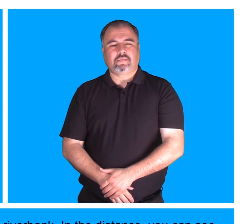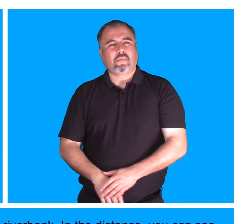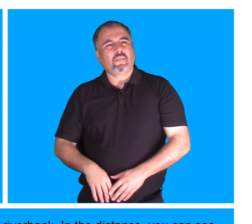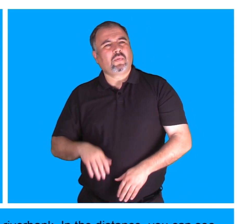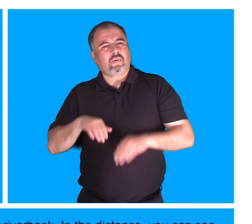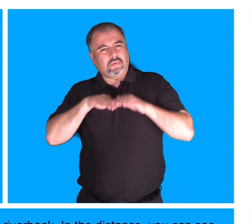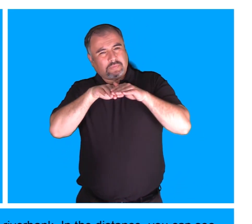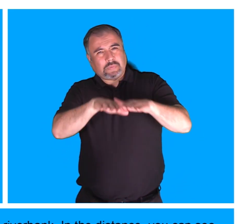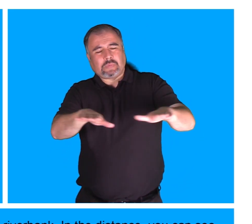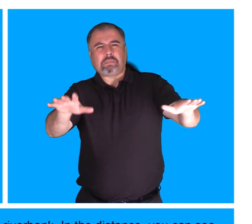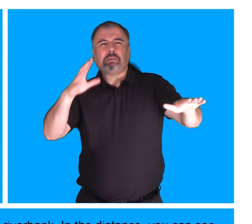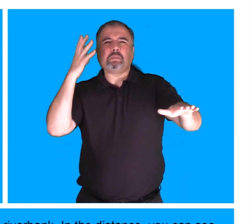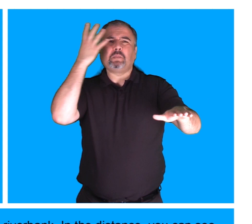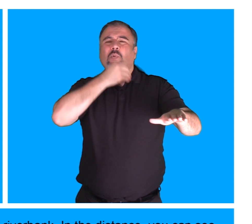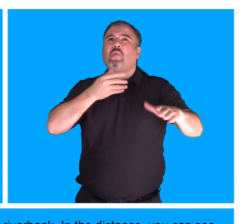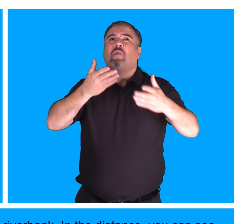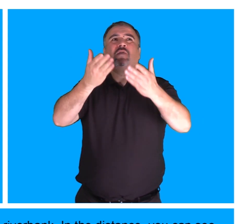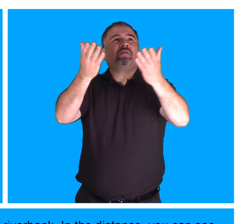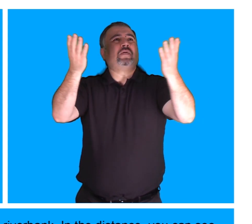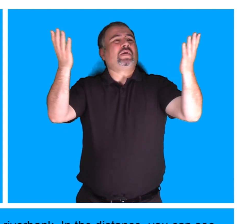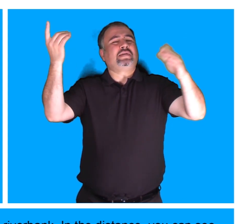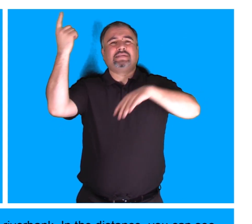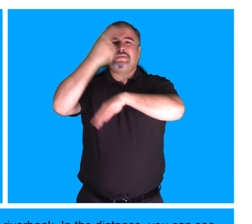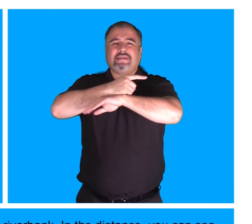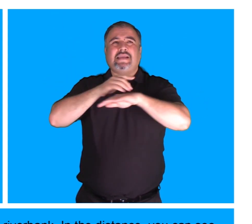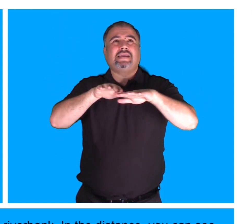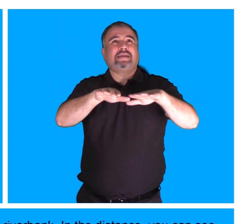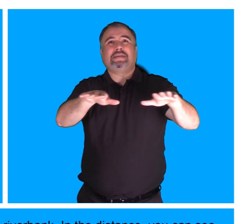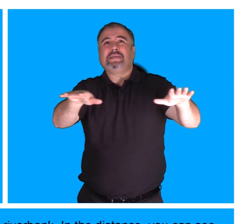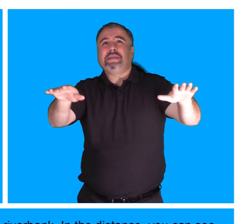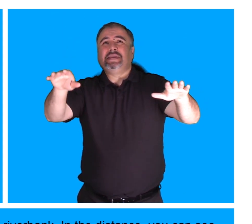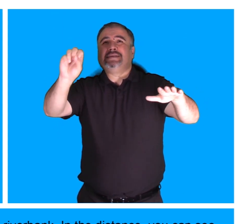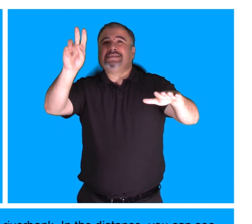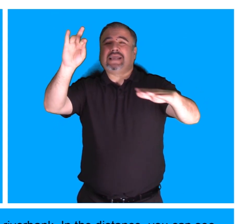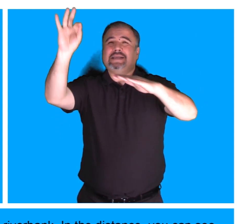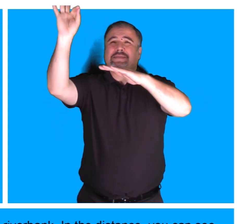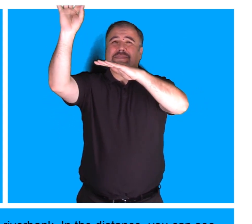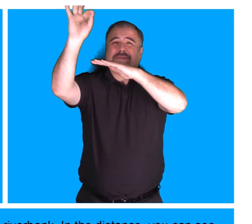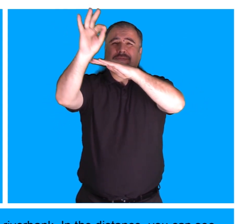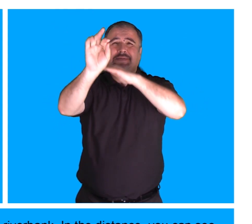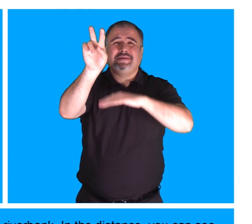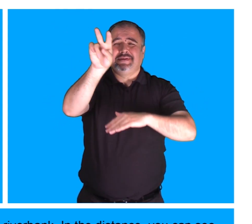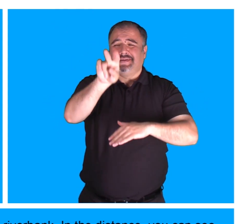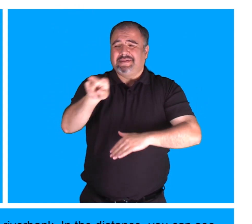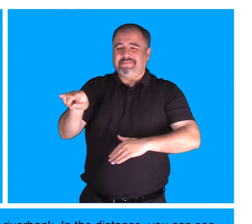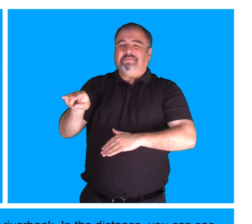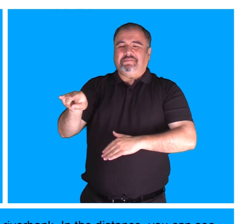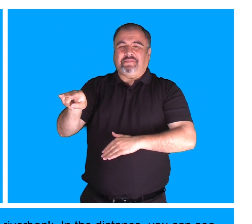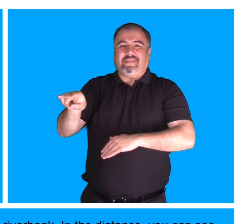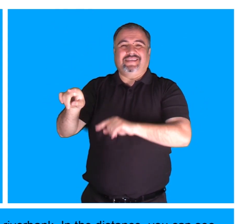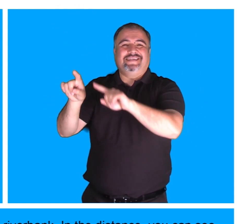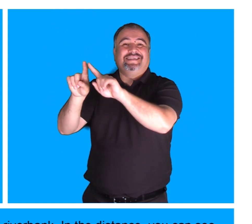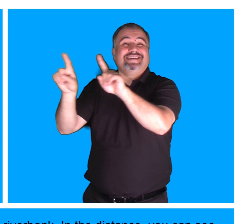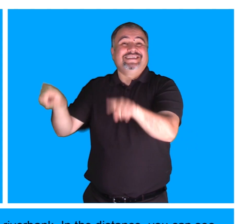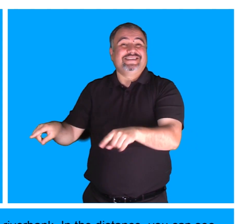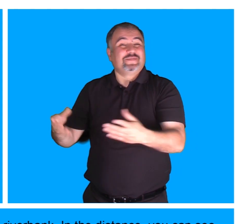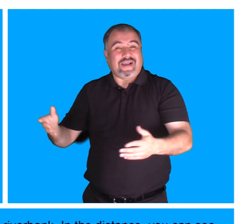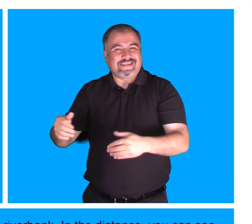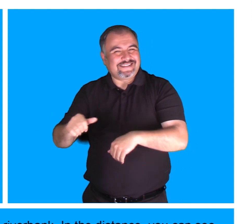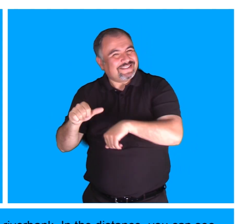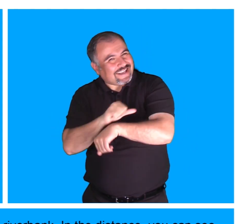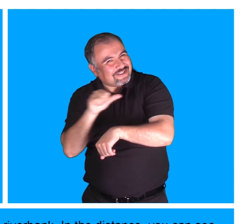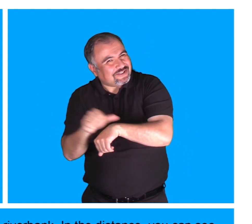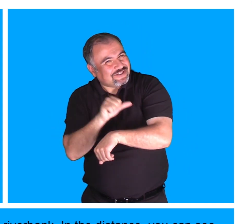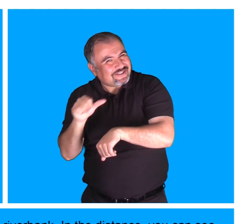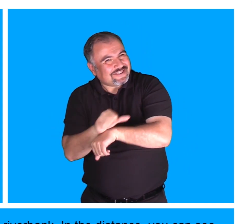It's a beautiful area, so it's a little surprising to go from looking at that pretty sunset and then to just look